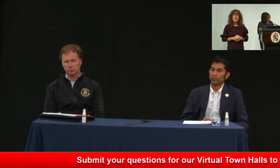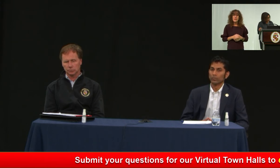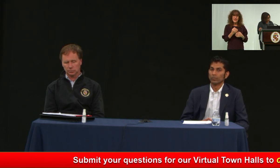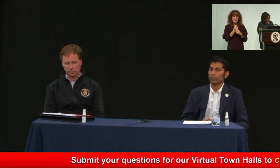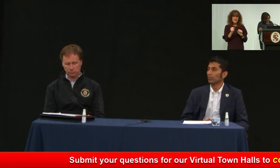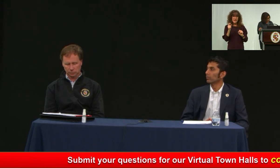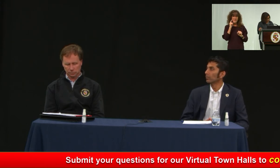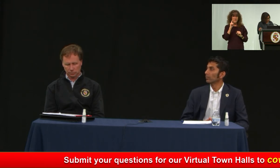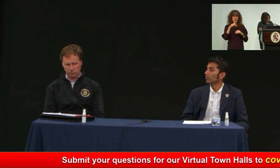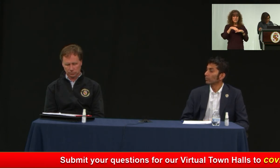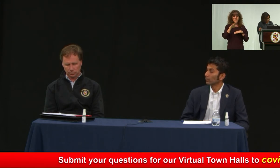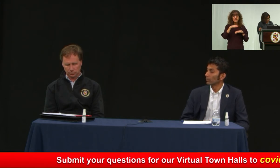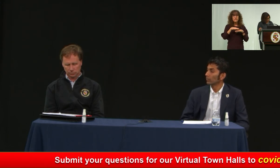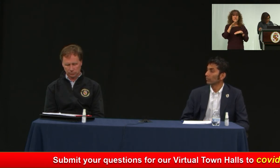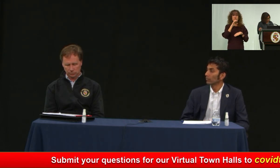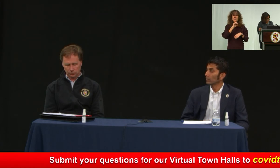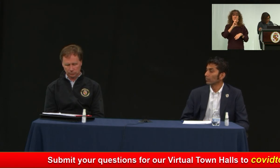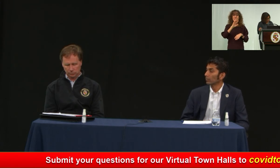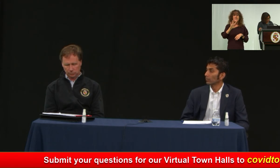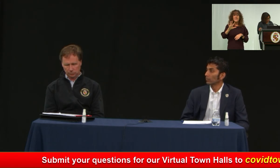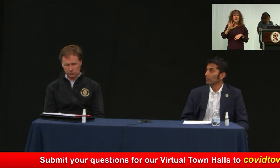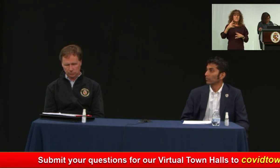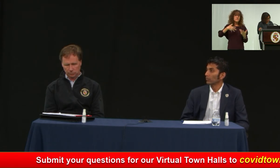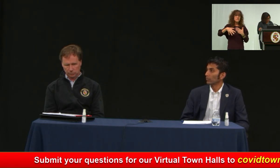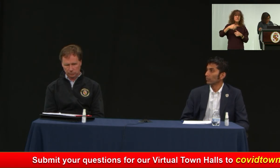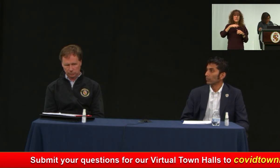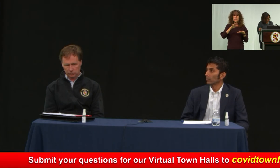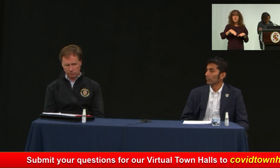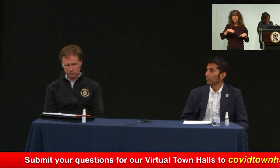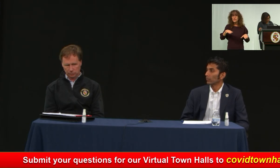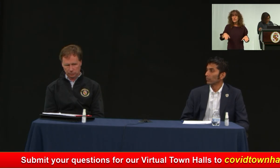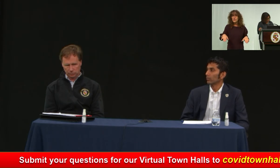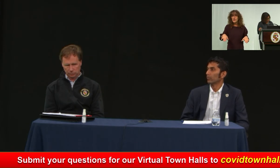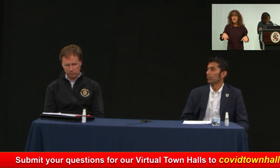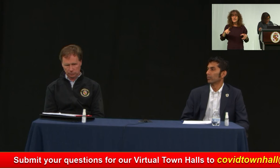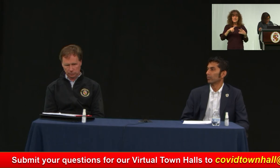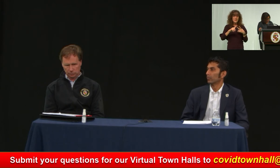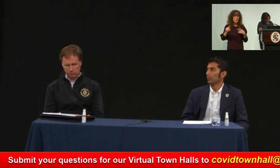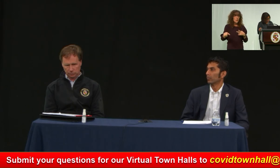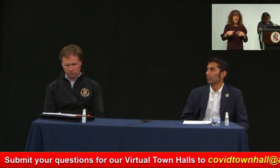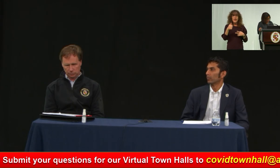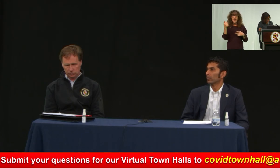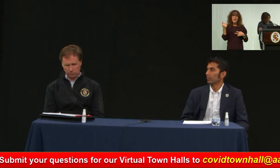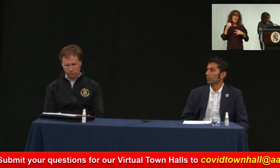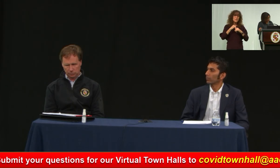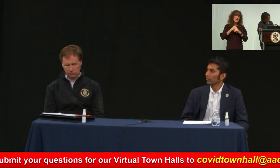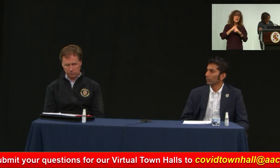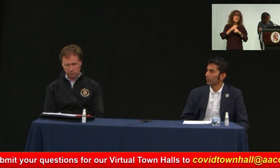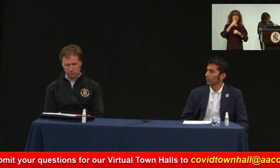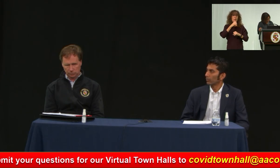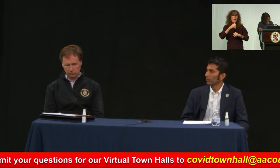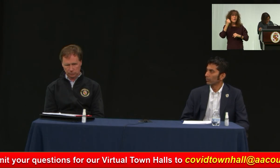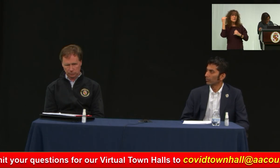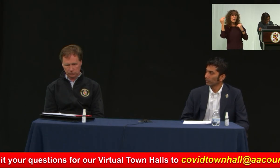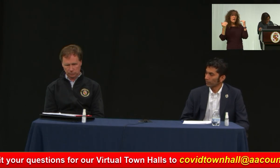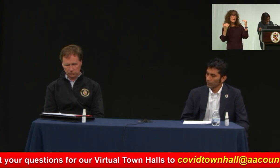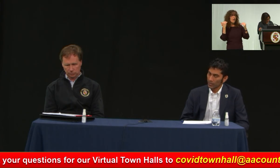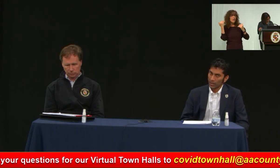safe for over 65 age adults to be around children? What other precautions should older adults be